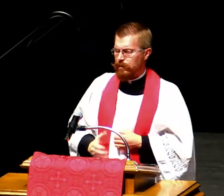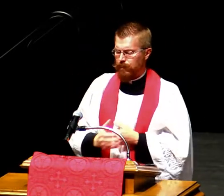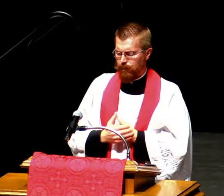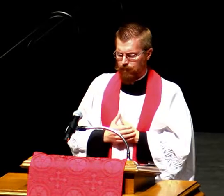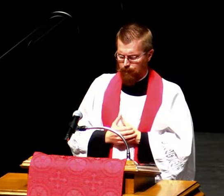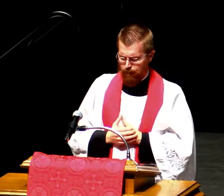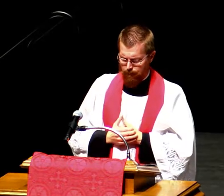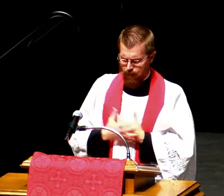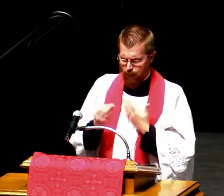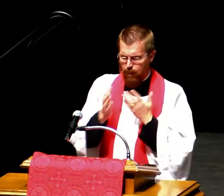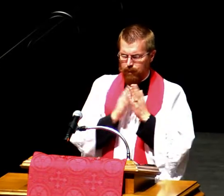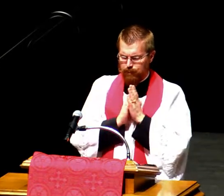Amen.